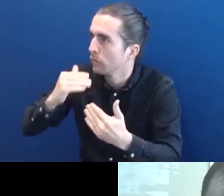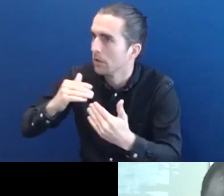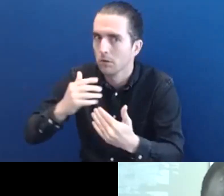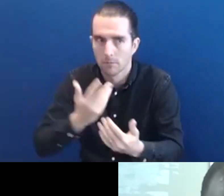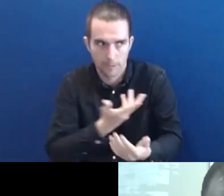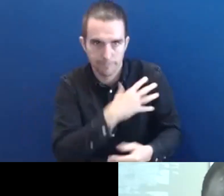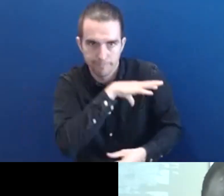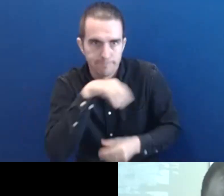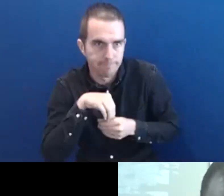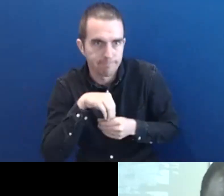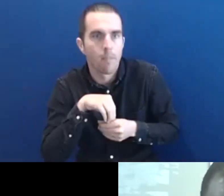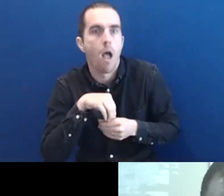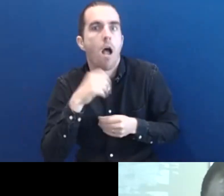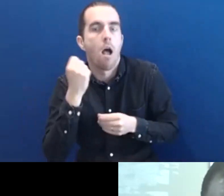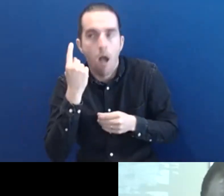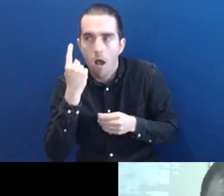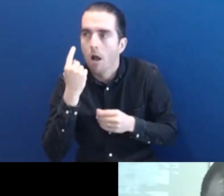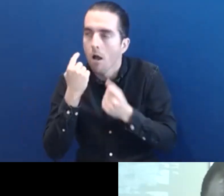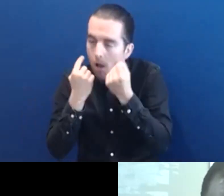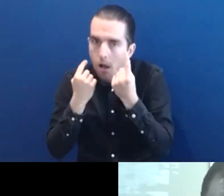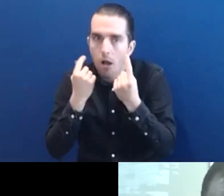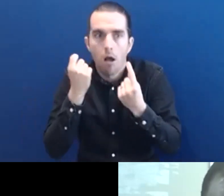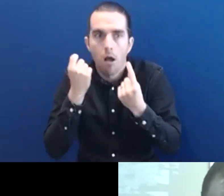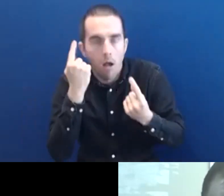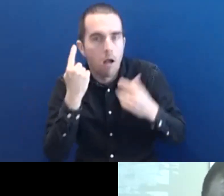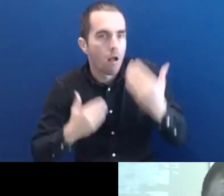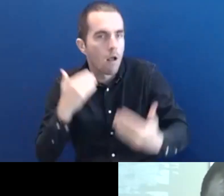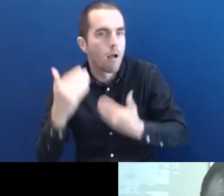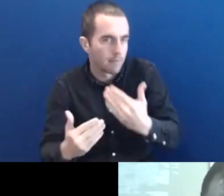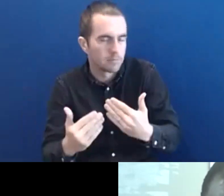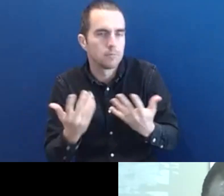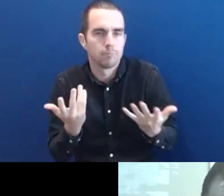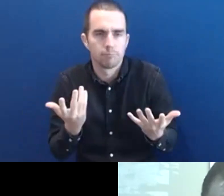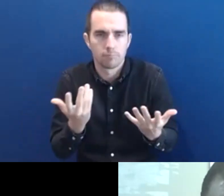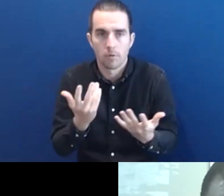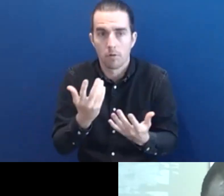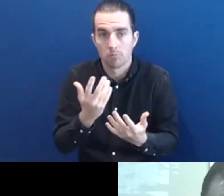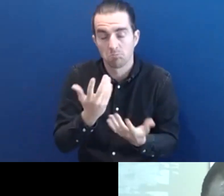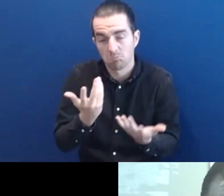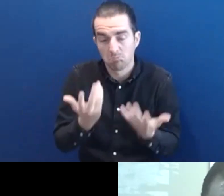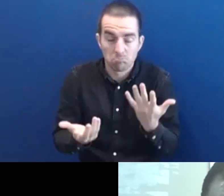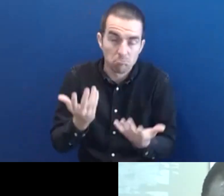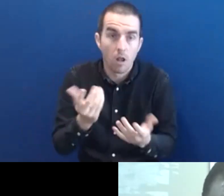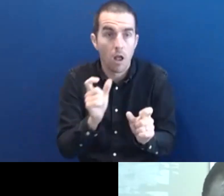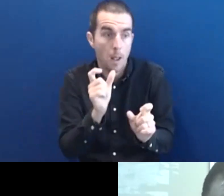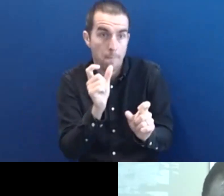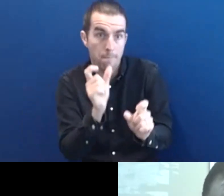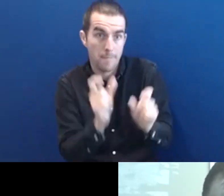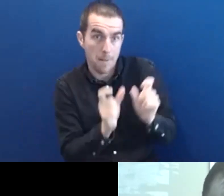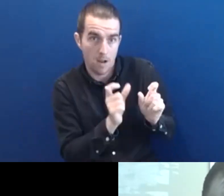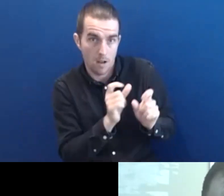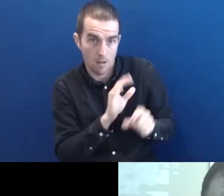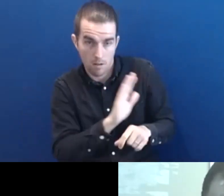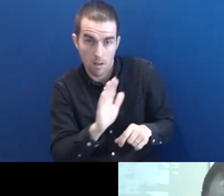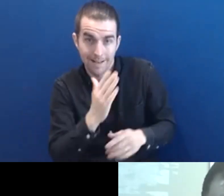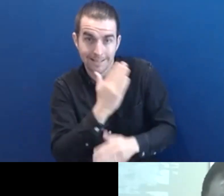their potential were not realized. But now, with the coming of